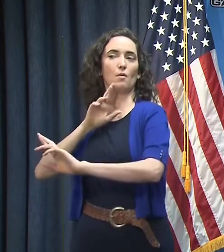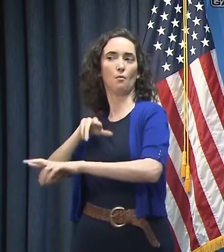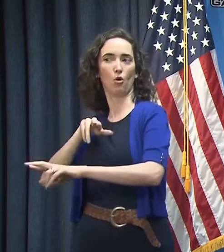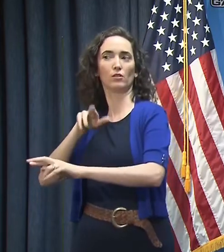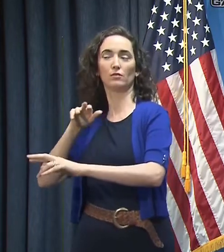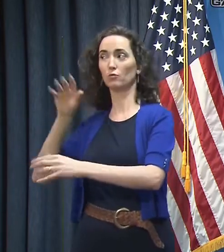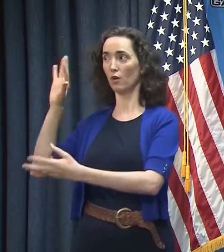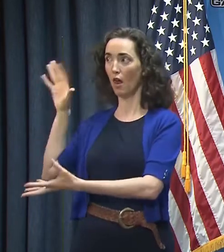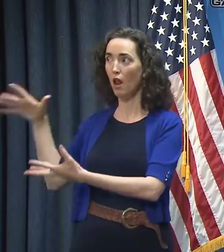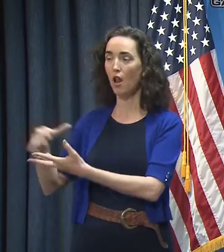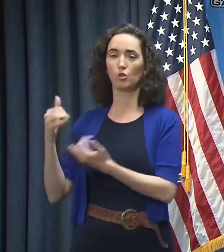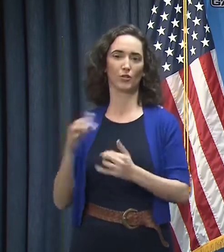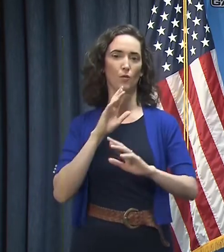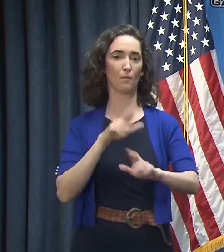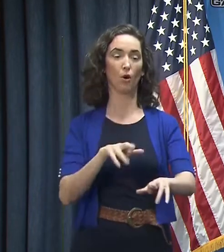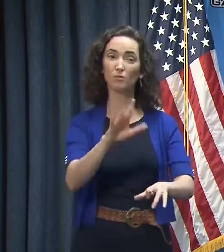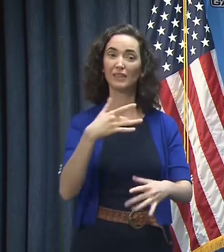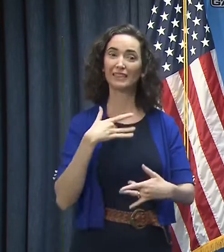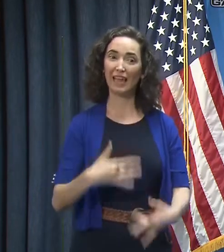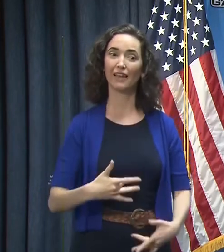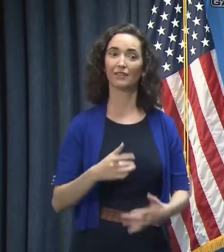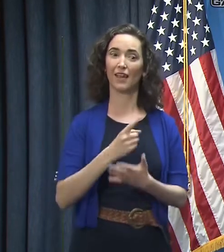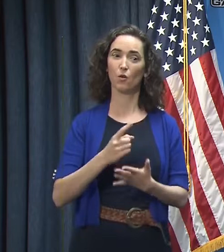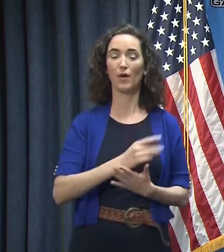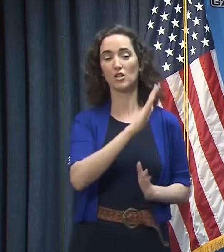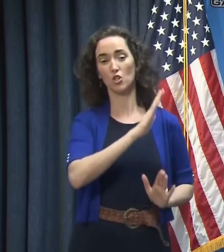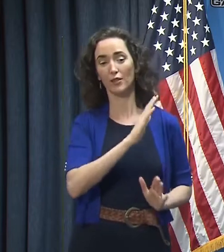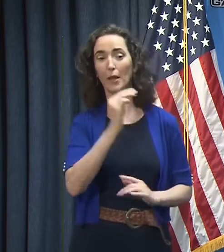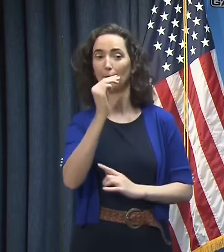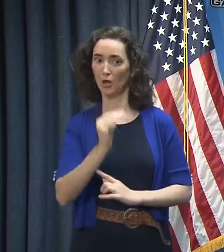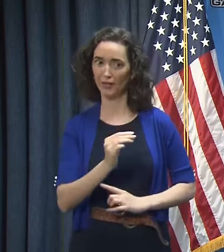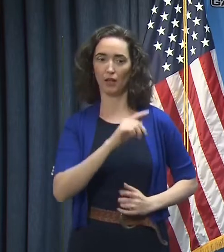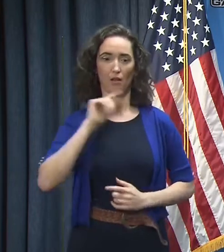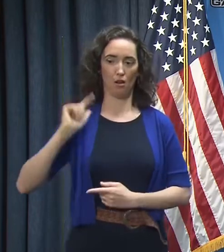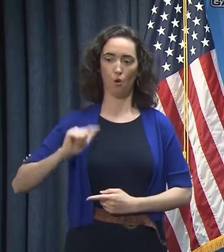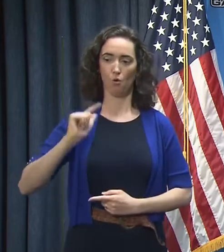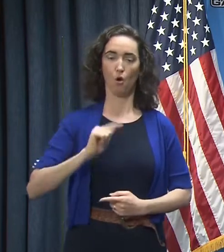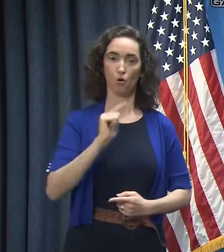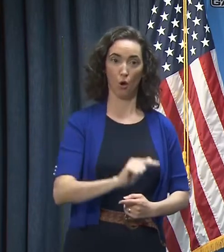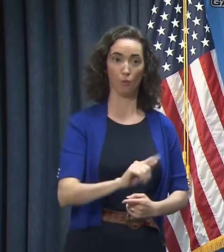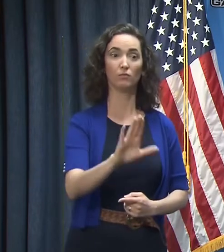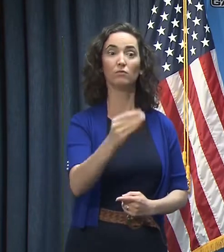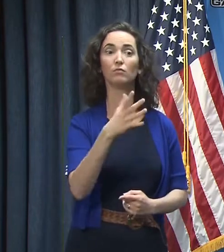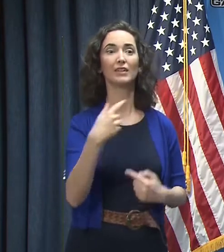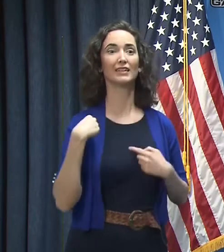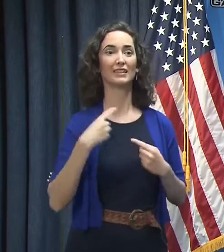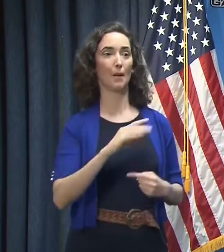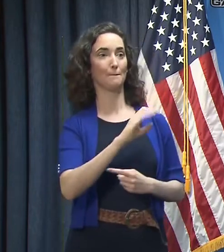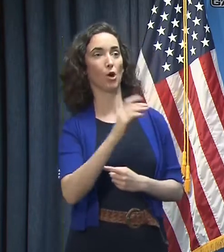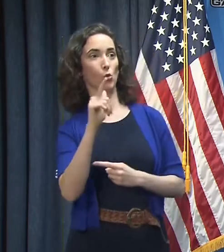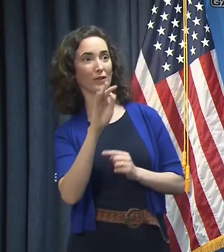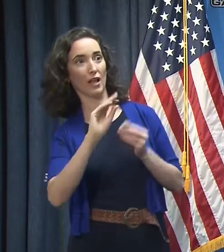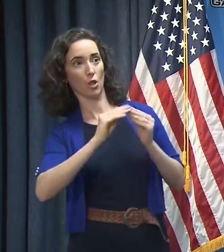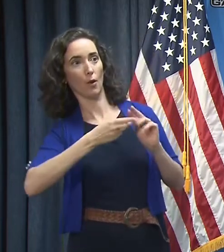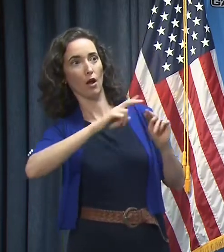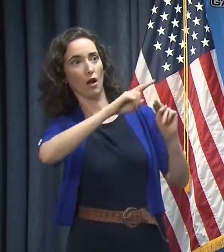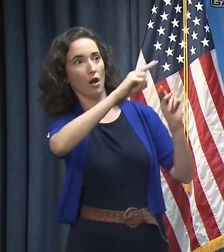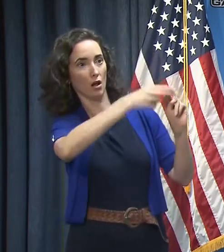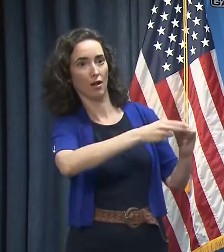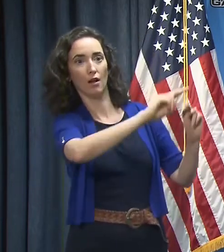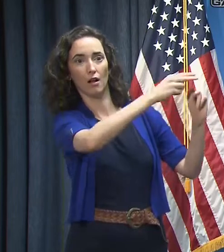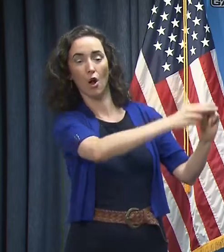been low. And in fact, I will tell you that's the lowest number of cases and deaths since March the 29th. But if you go back to March the 29th,